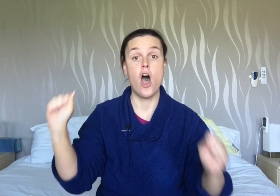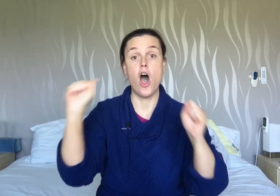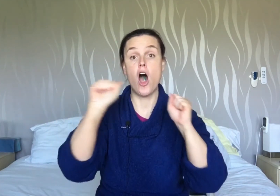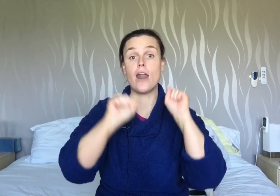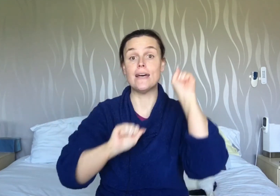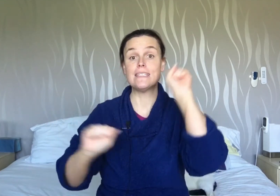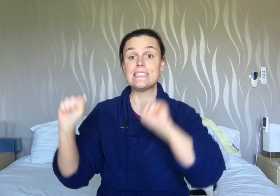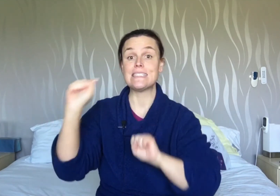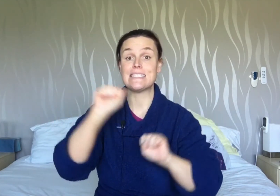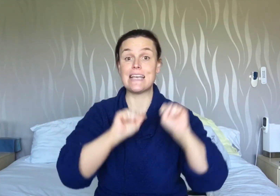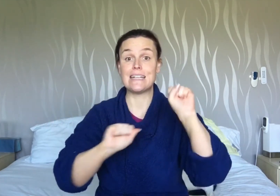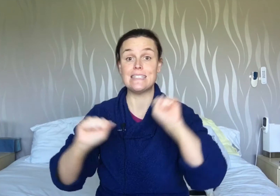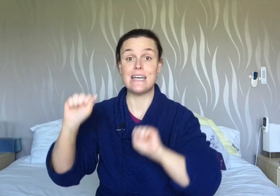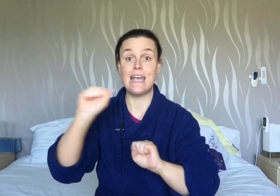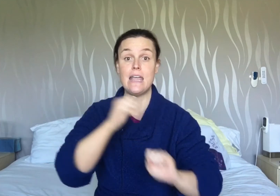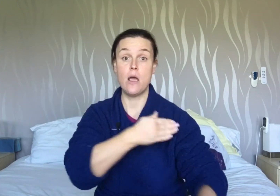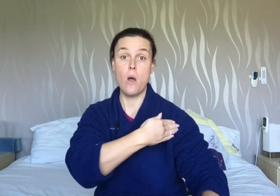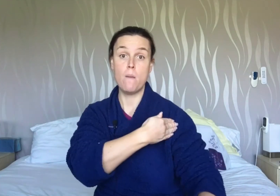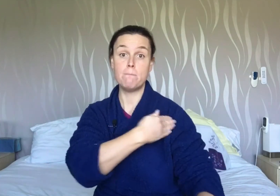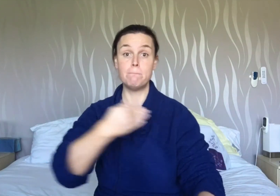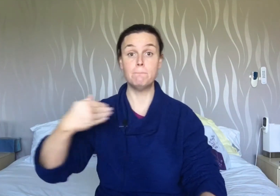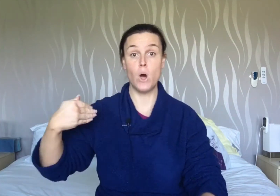on a Saturday morning